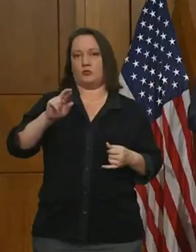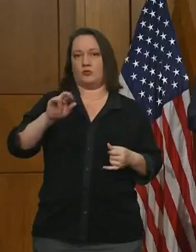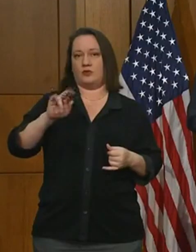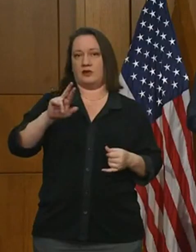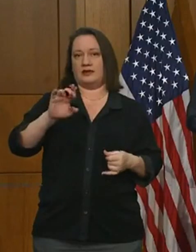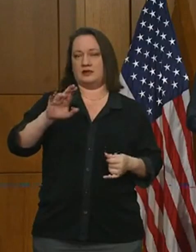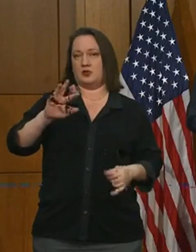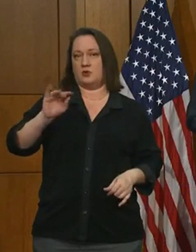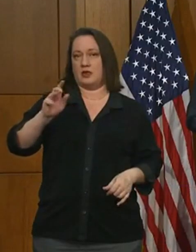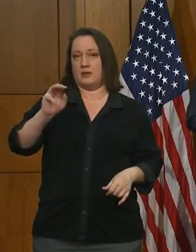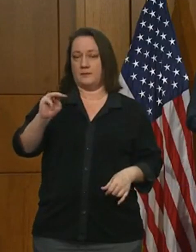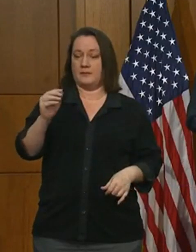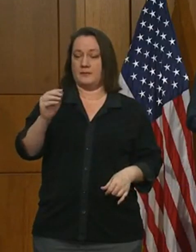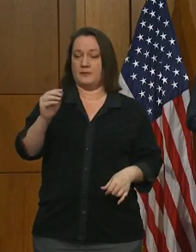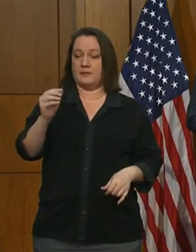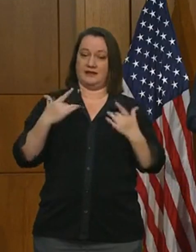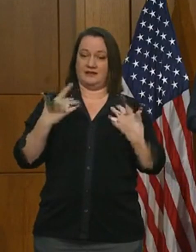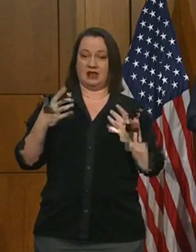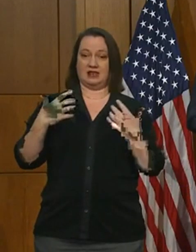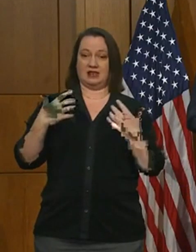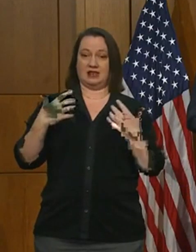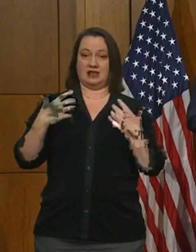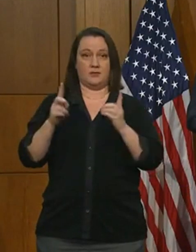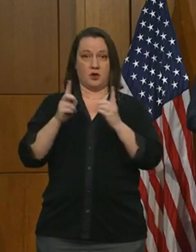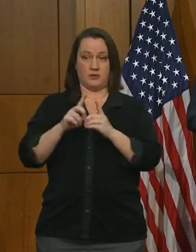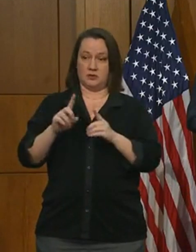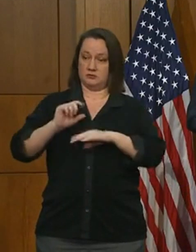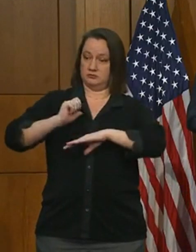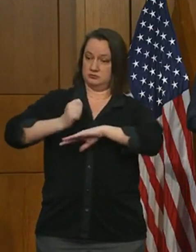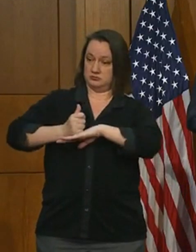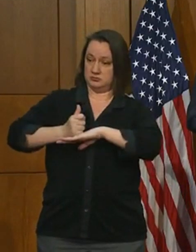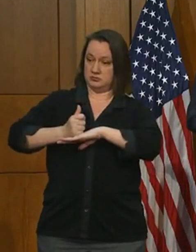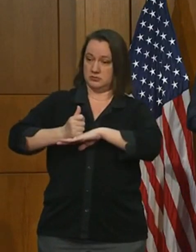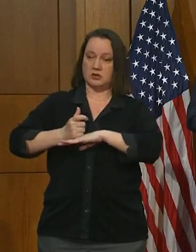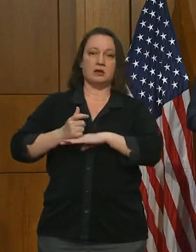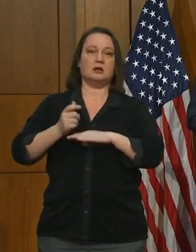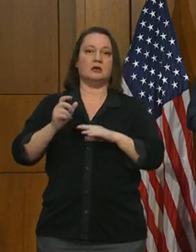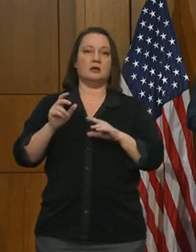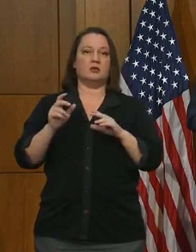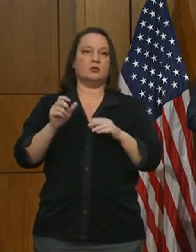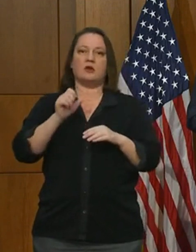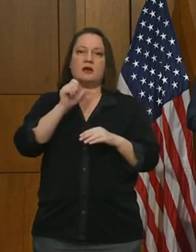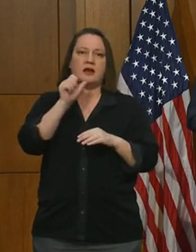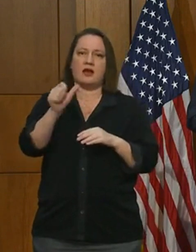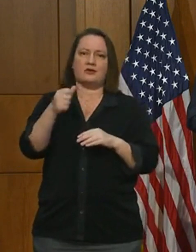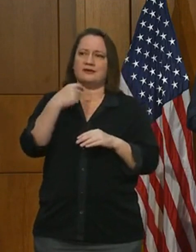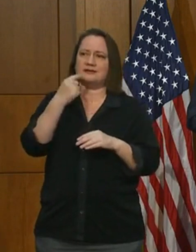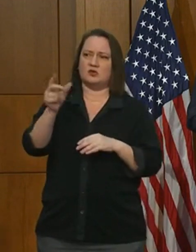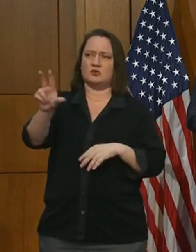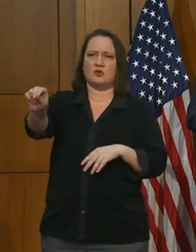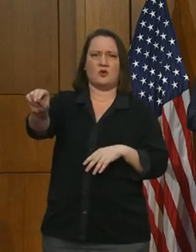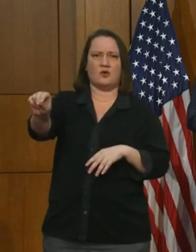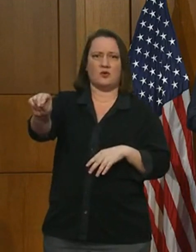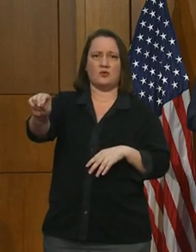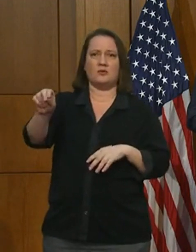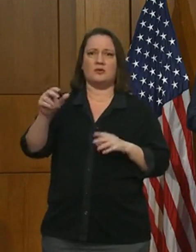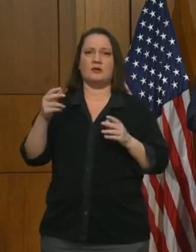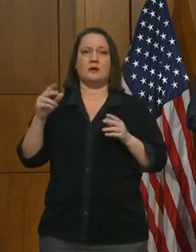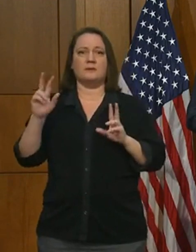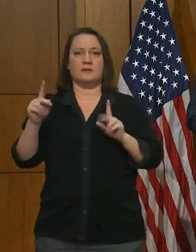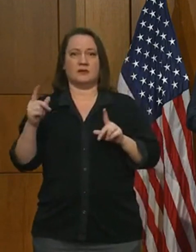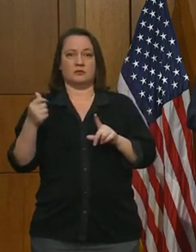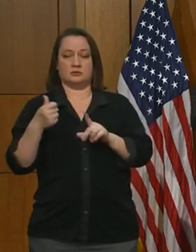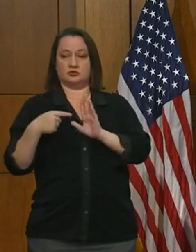Any event the health department has, we're never going to turn anybody away who wants to be tested. We encourage people who are symptomatic to come forward,